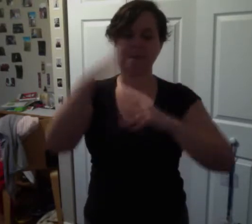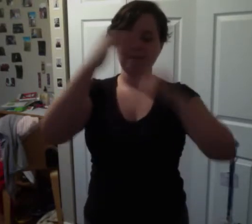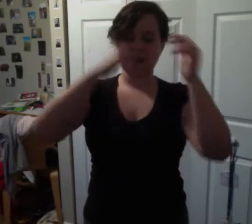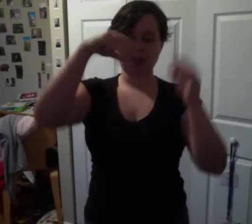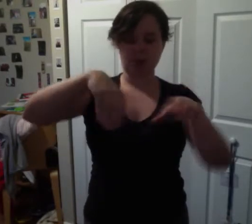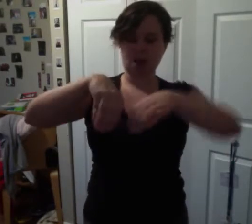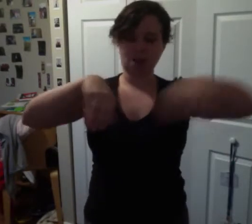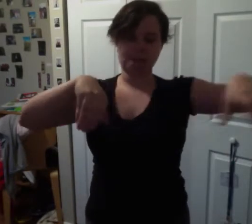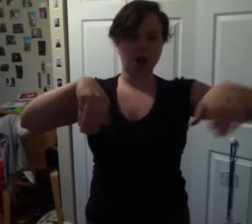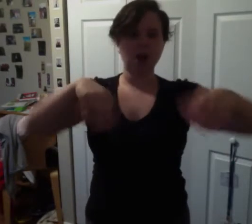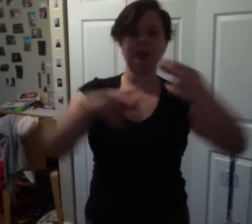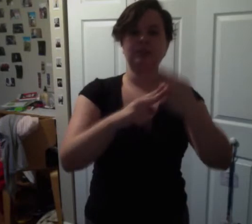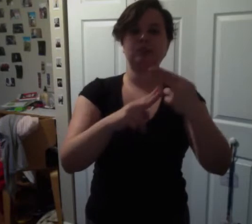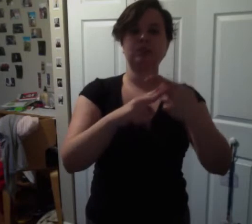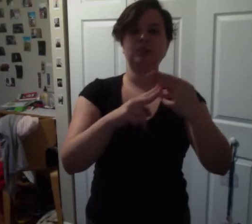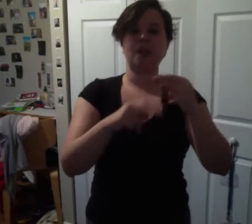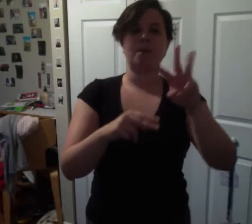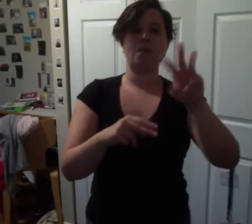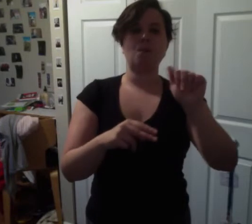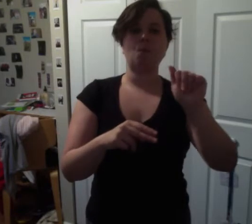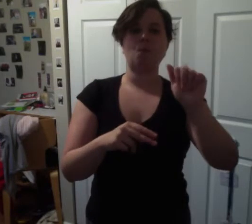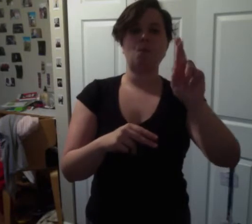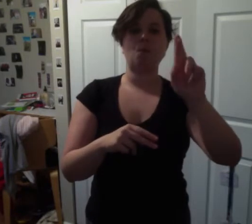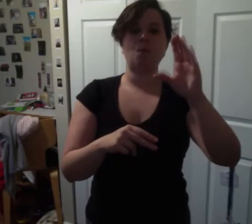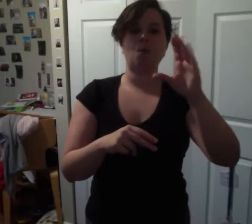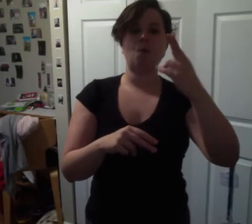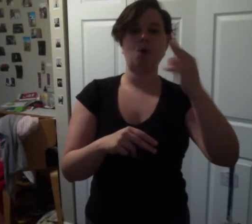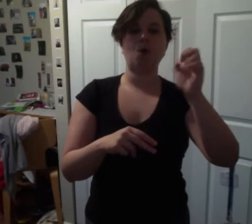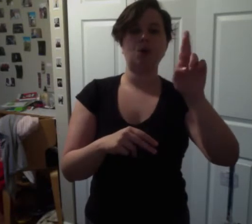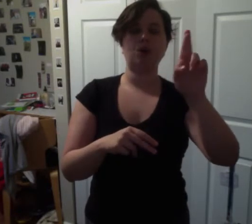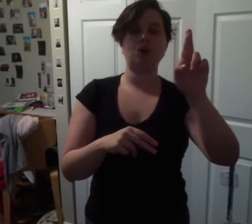for lots of different kinds of activity. We turned the building into what we call